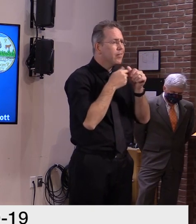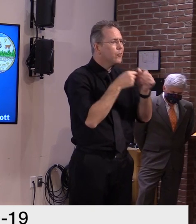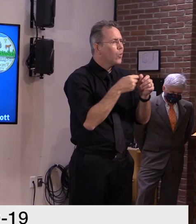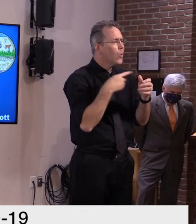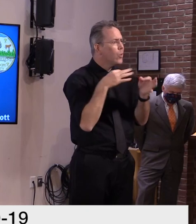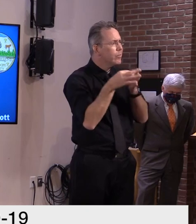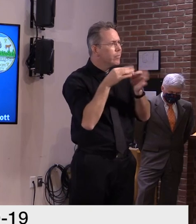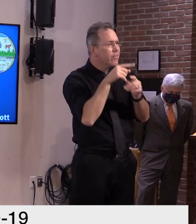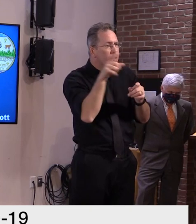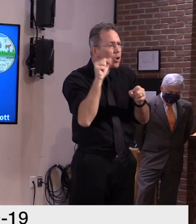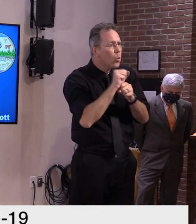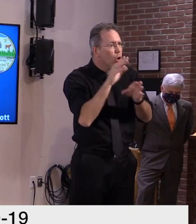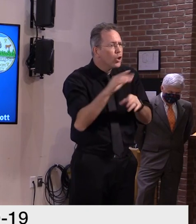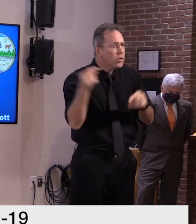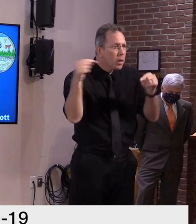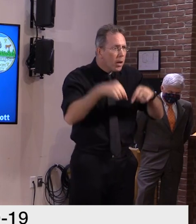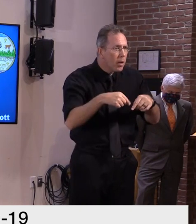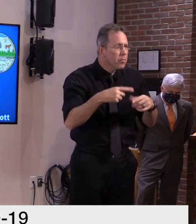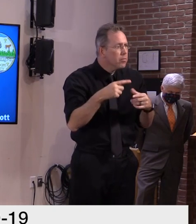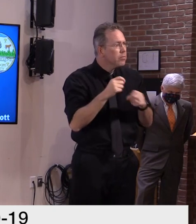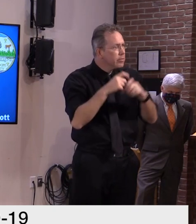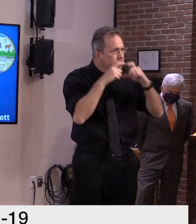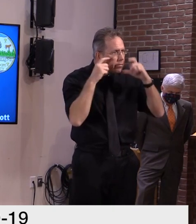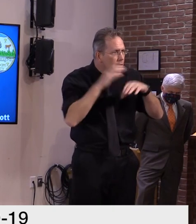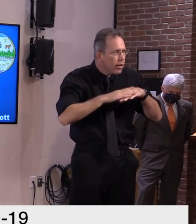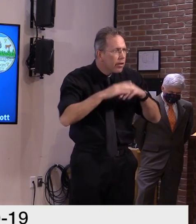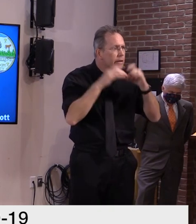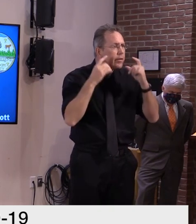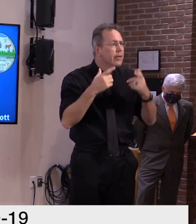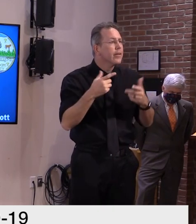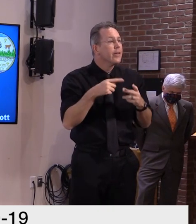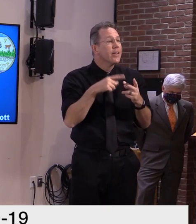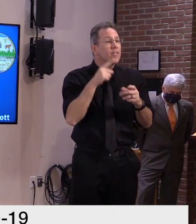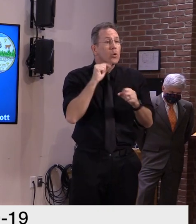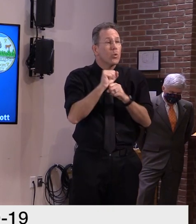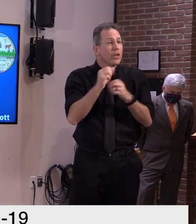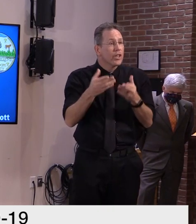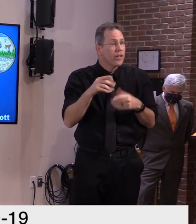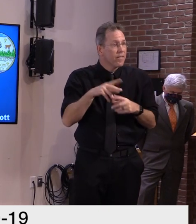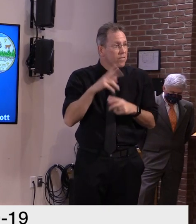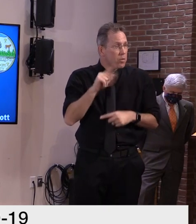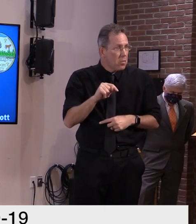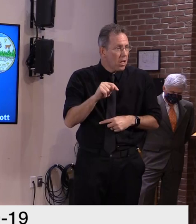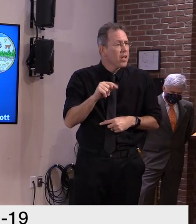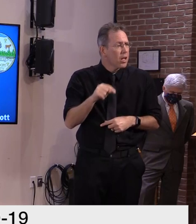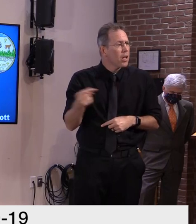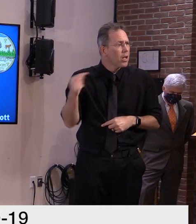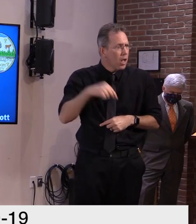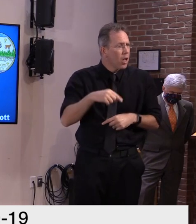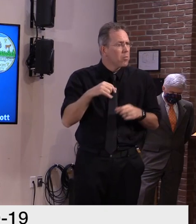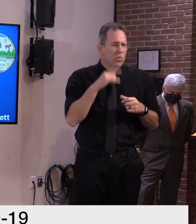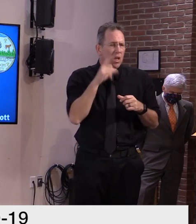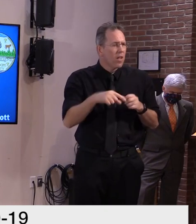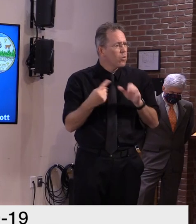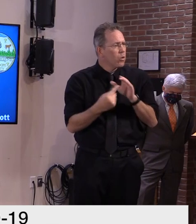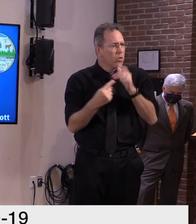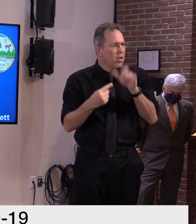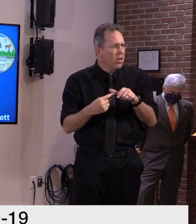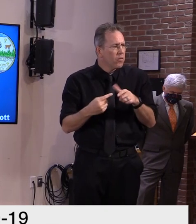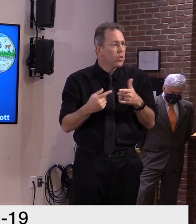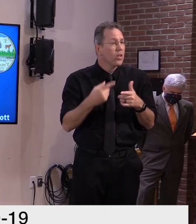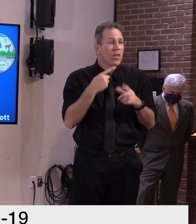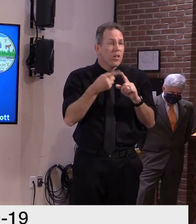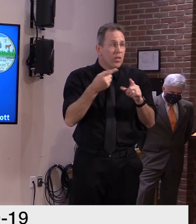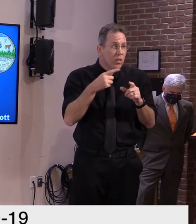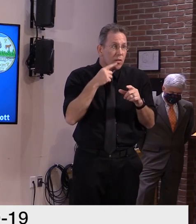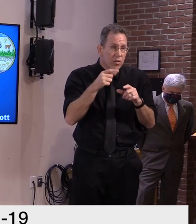guidance allows people to come to Vermont for authorized work without quarantining. If you're coming to work, that's what you're coming to do. You don't have